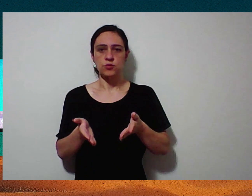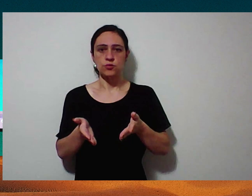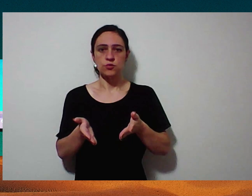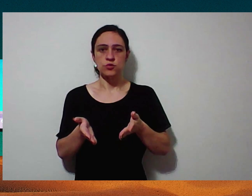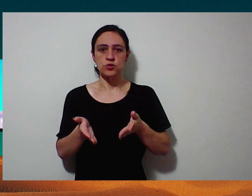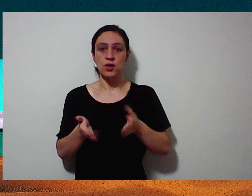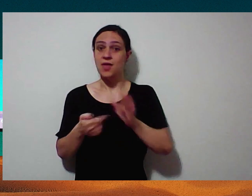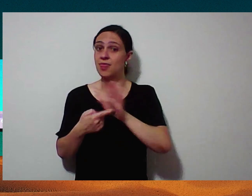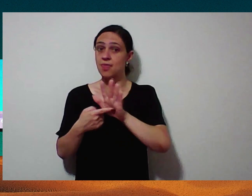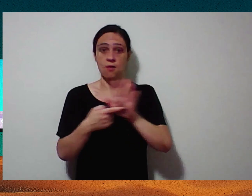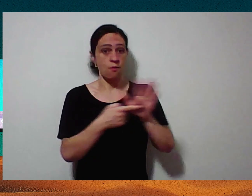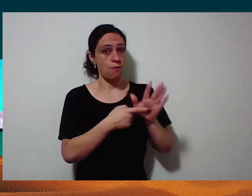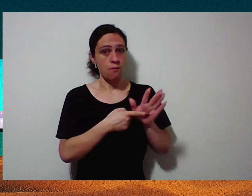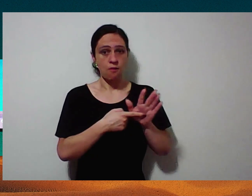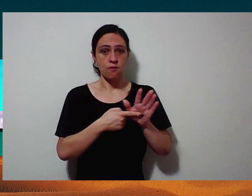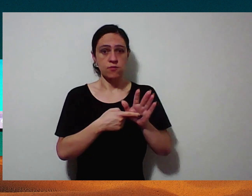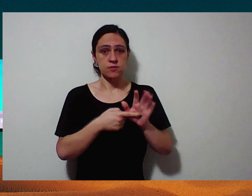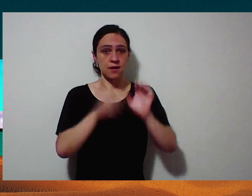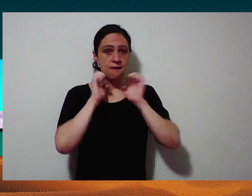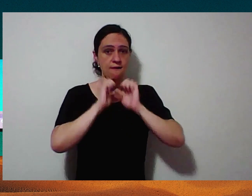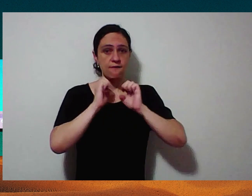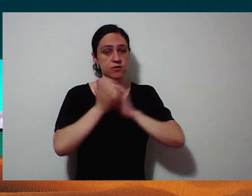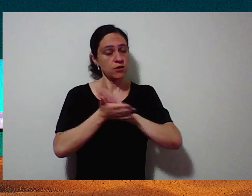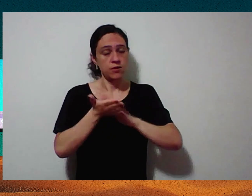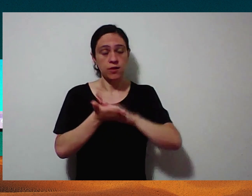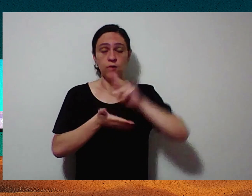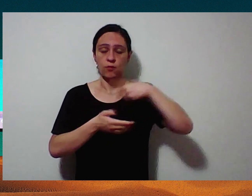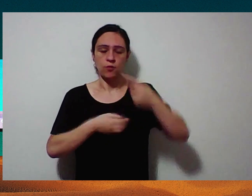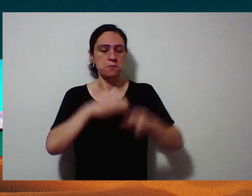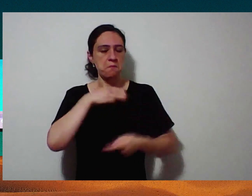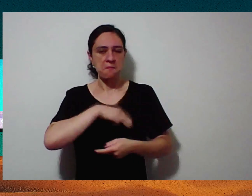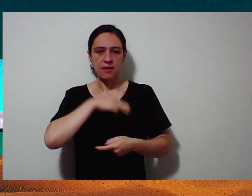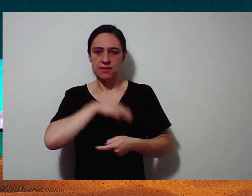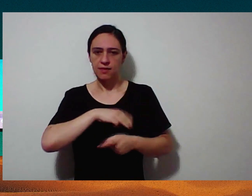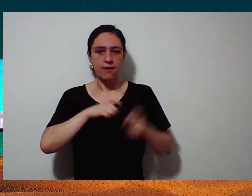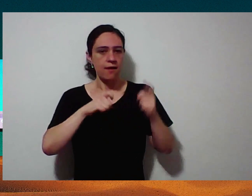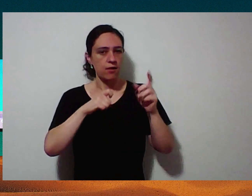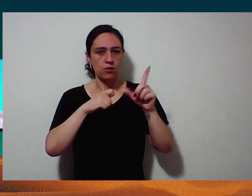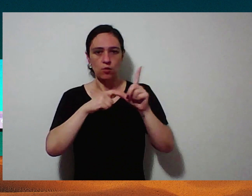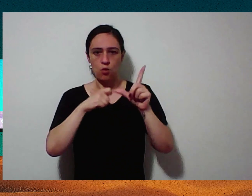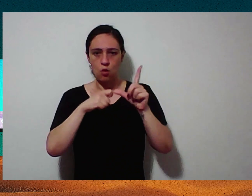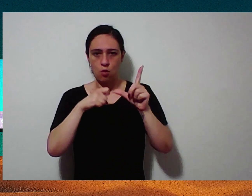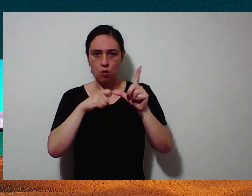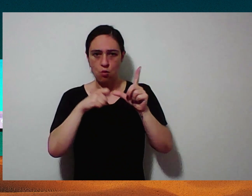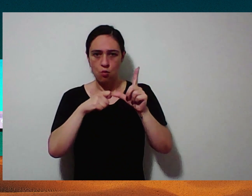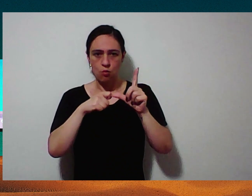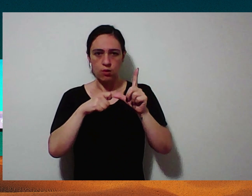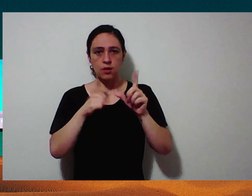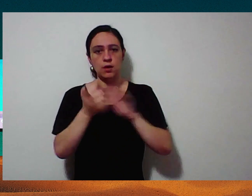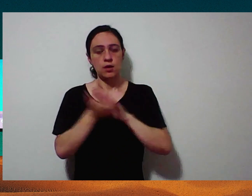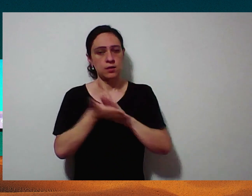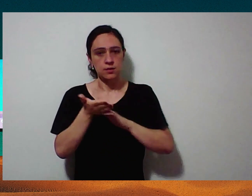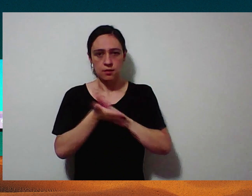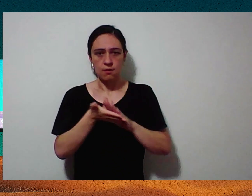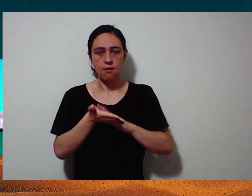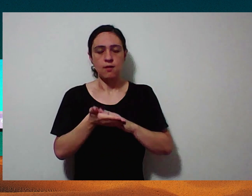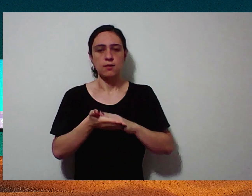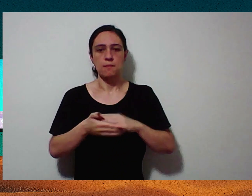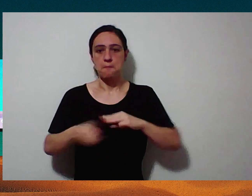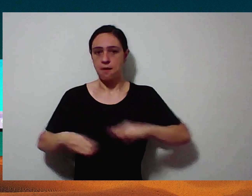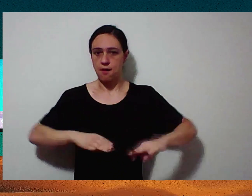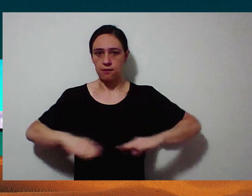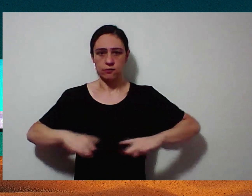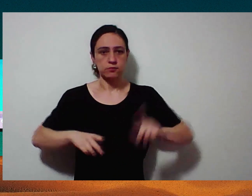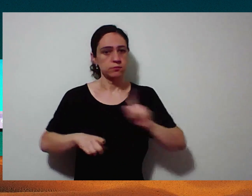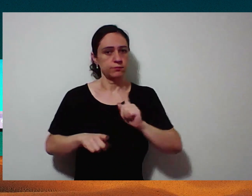outros 3 evangelhos. And this very portion which we are going to review today, it's not mentioned in the other Gospels.